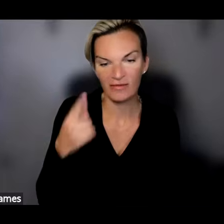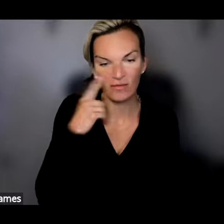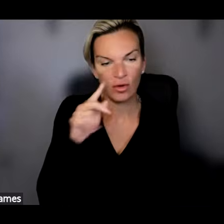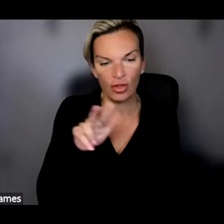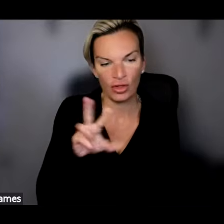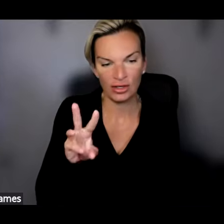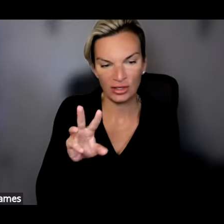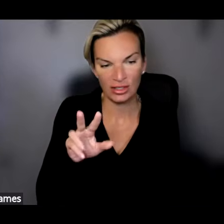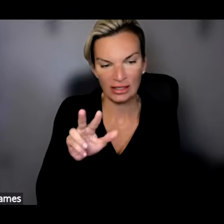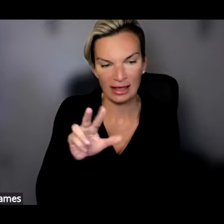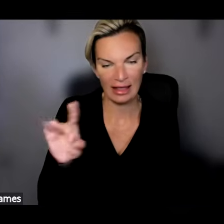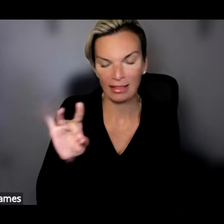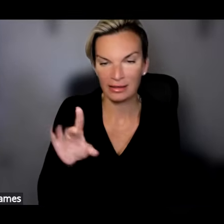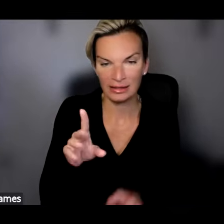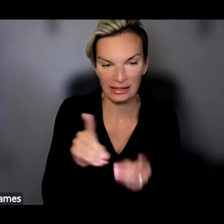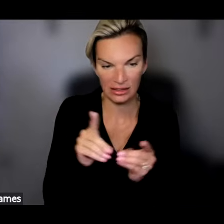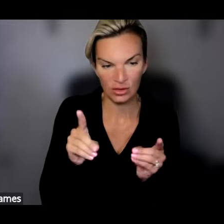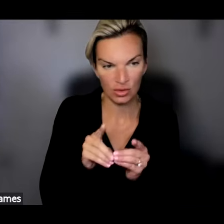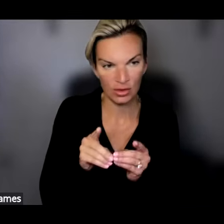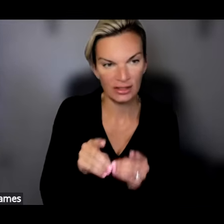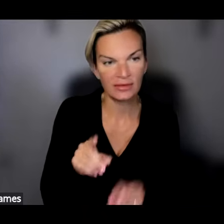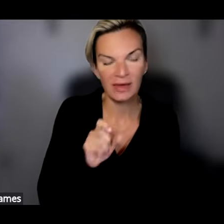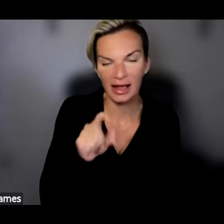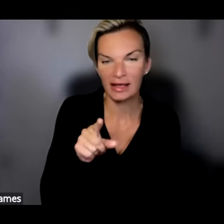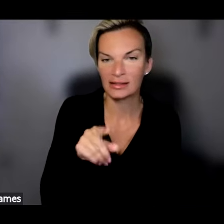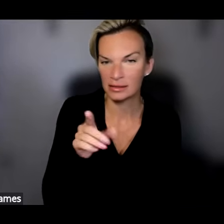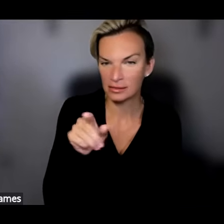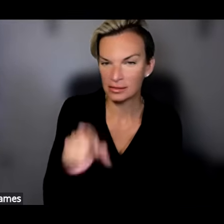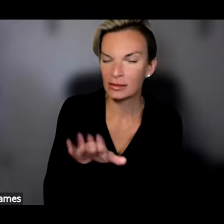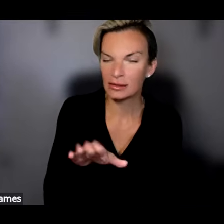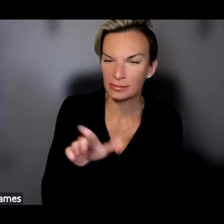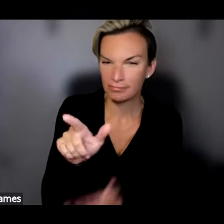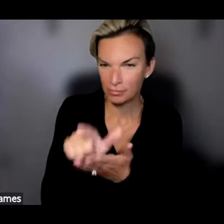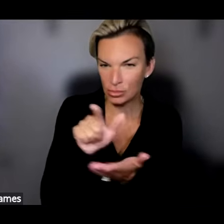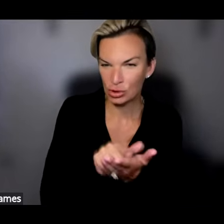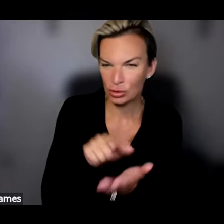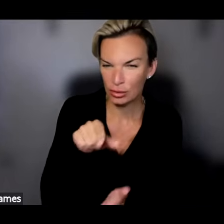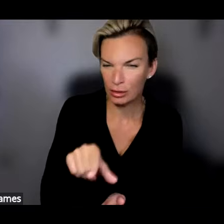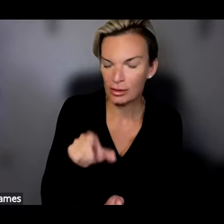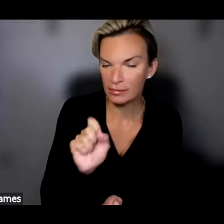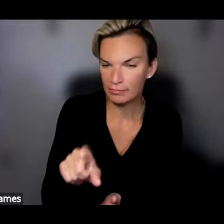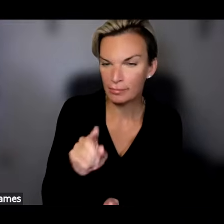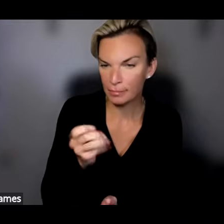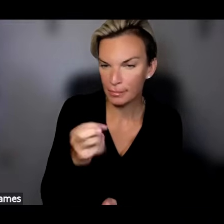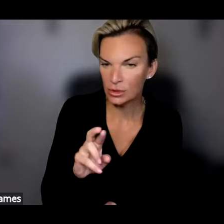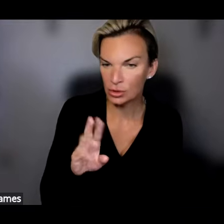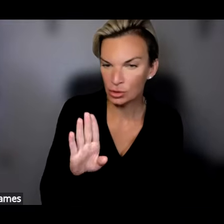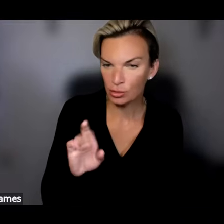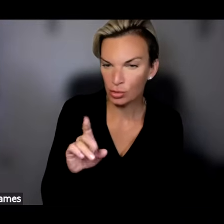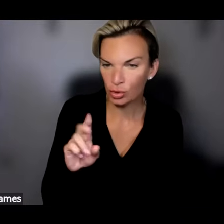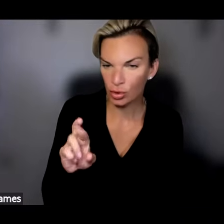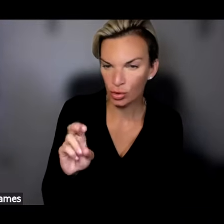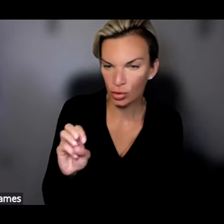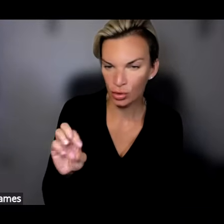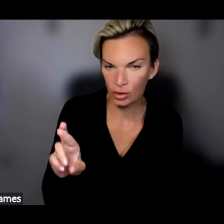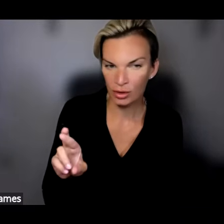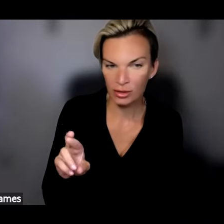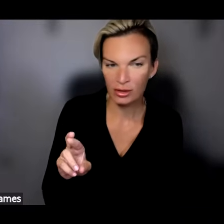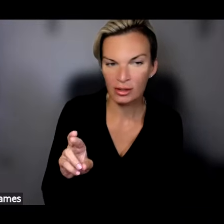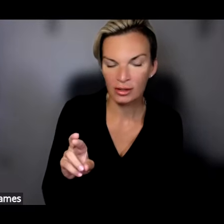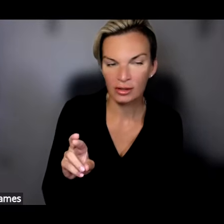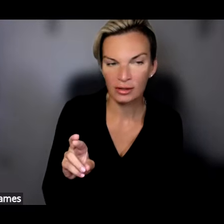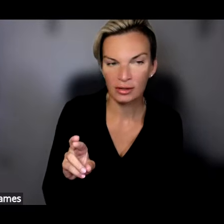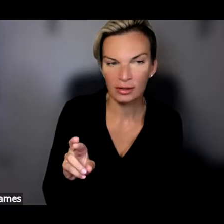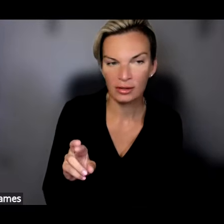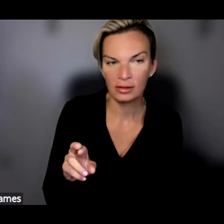Ask Mr. Brewer. Before we do, could you do me a favor and just let me give Director Brader an opportunity